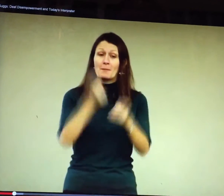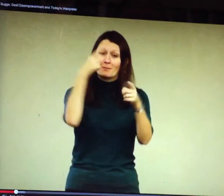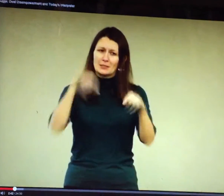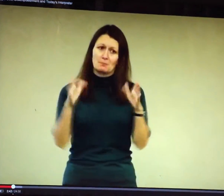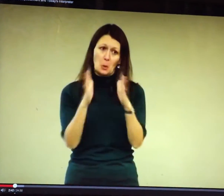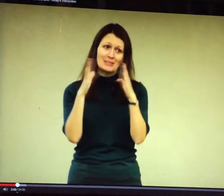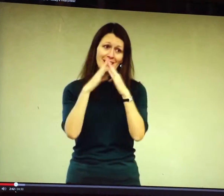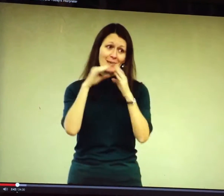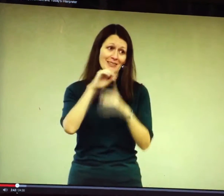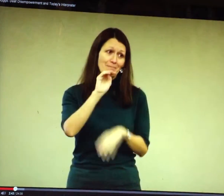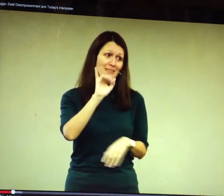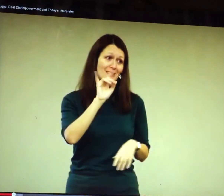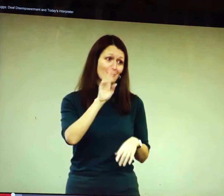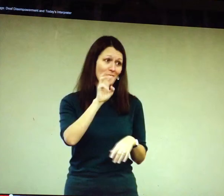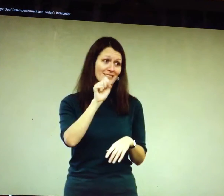at me.